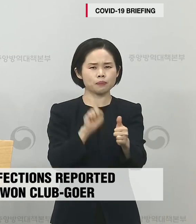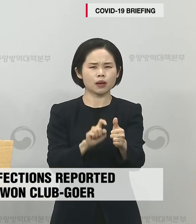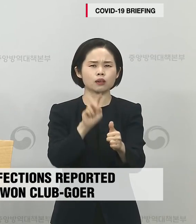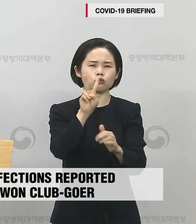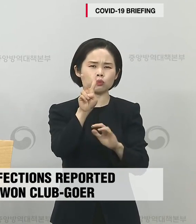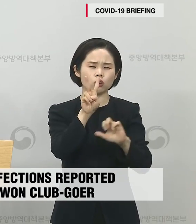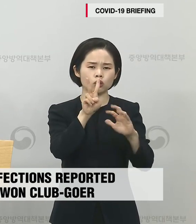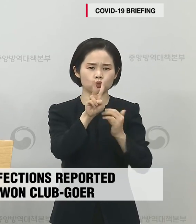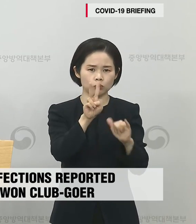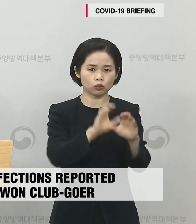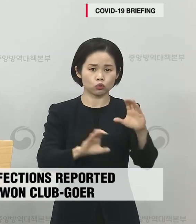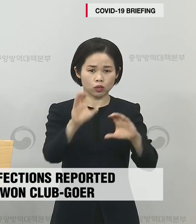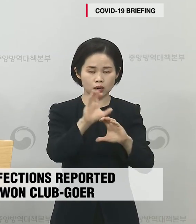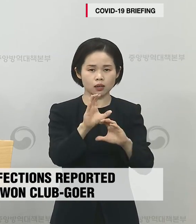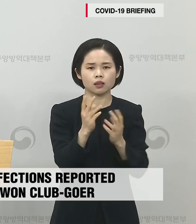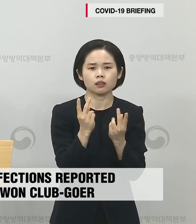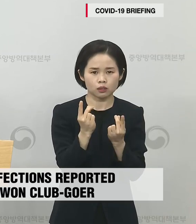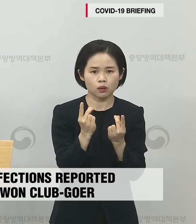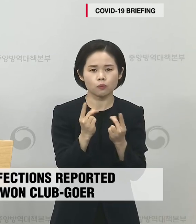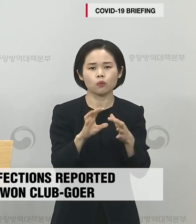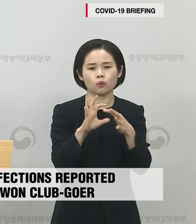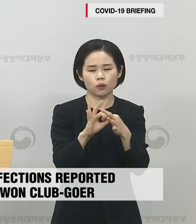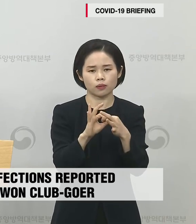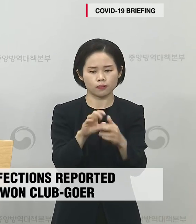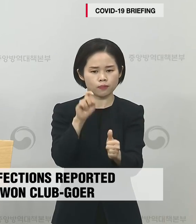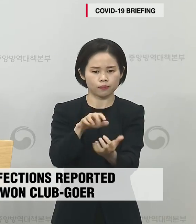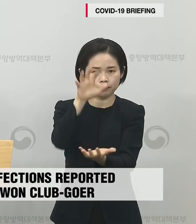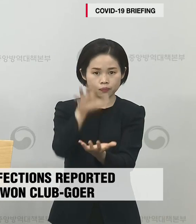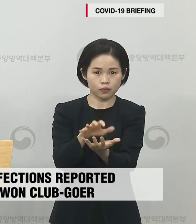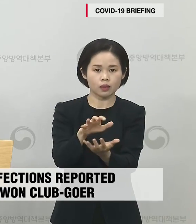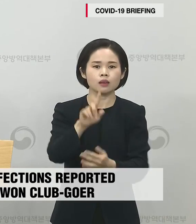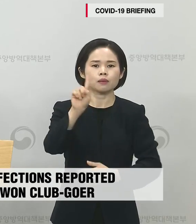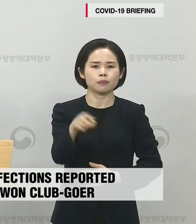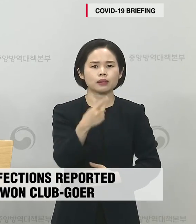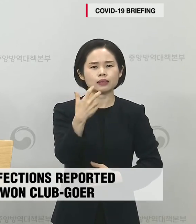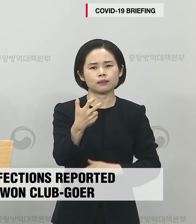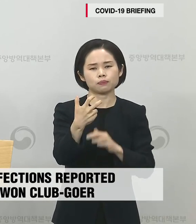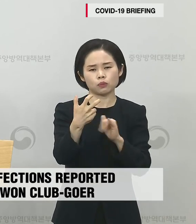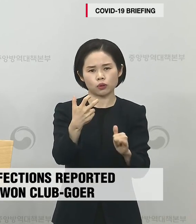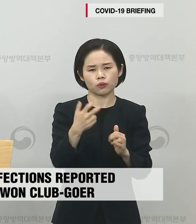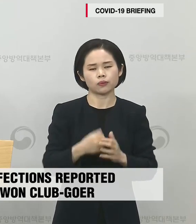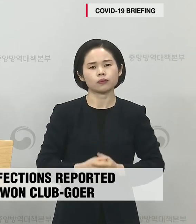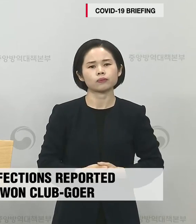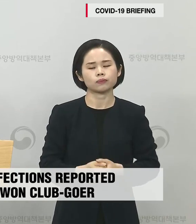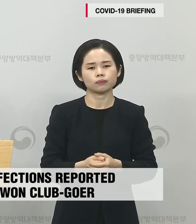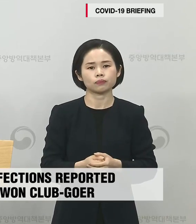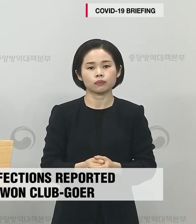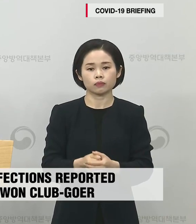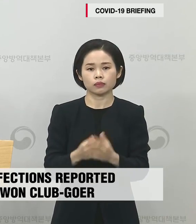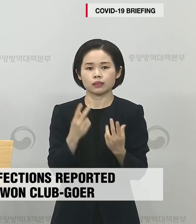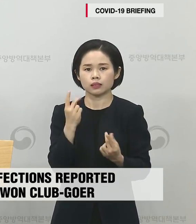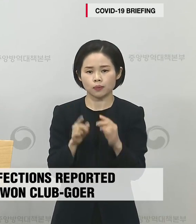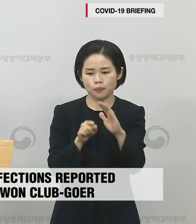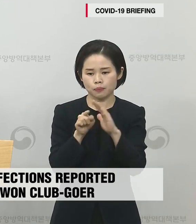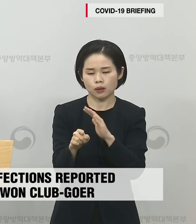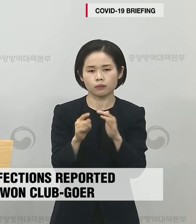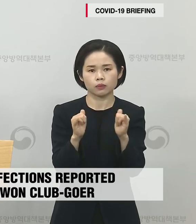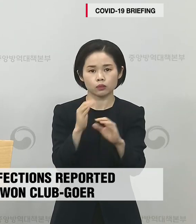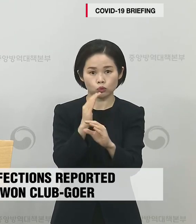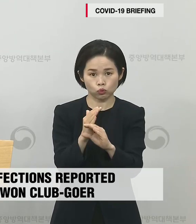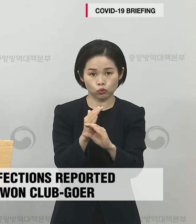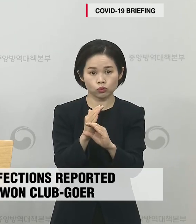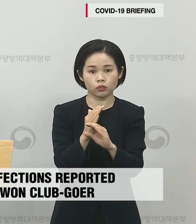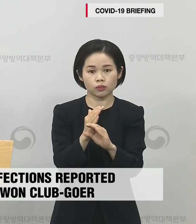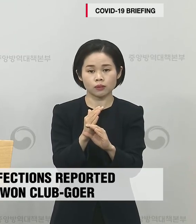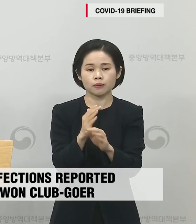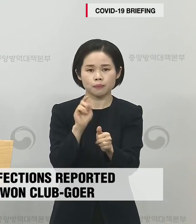office. And we had 2 more cases as of this noon, and making the total of club-related cases to